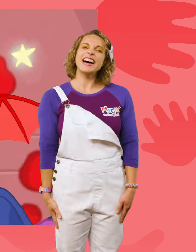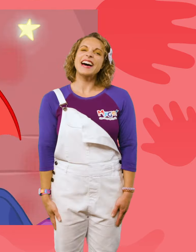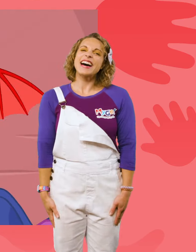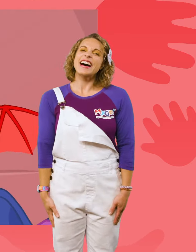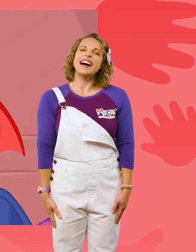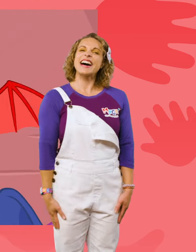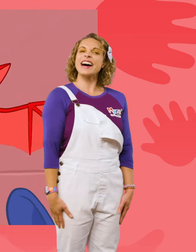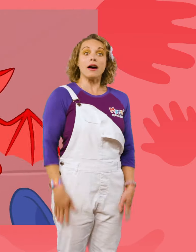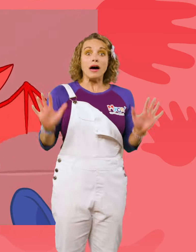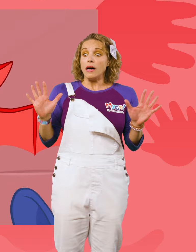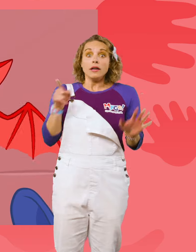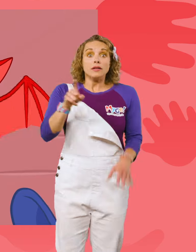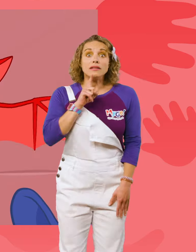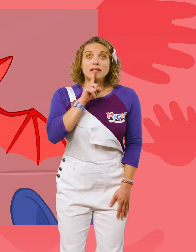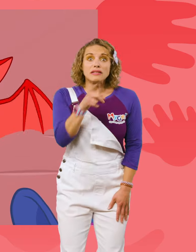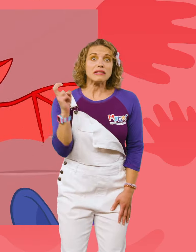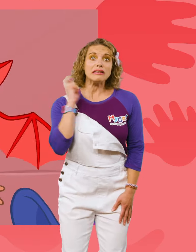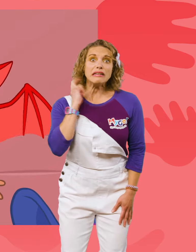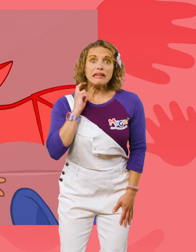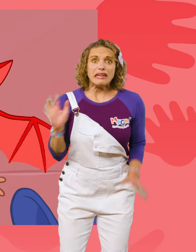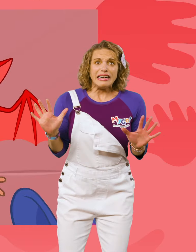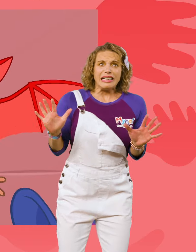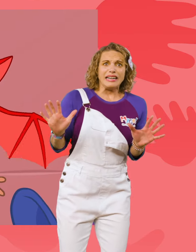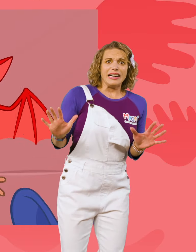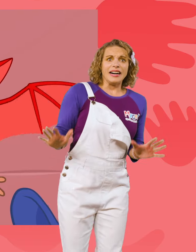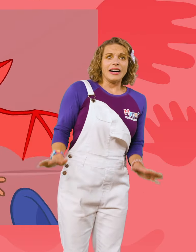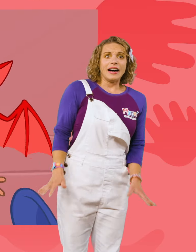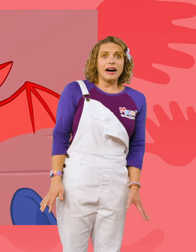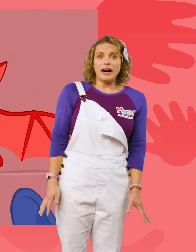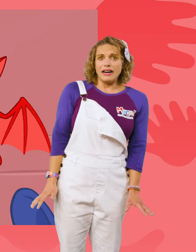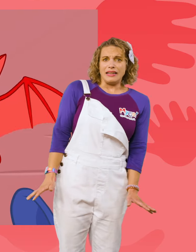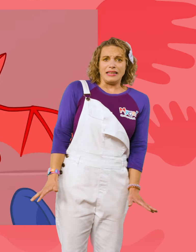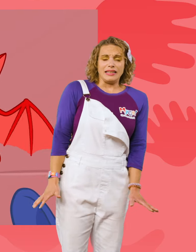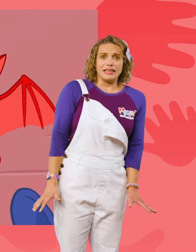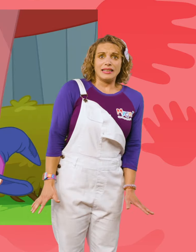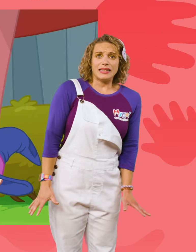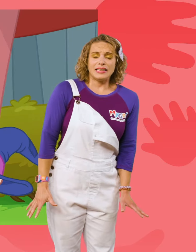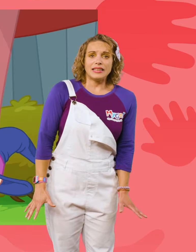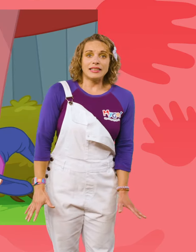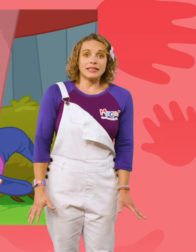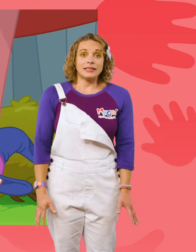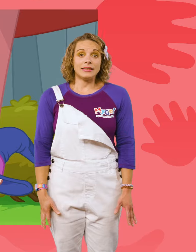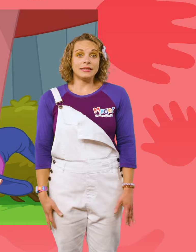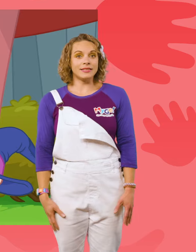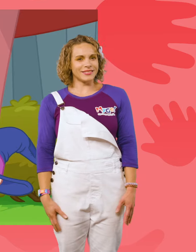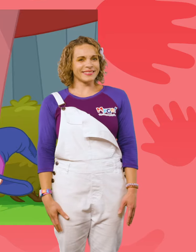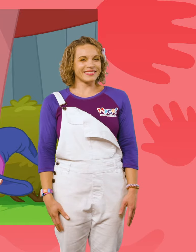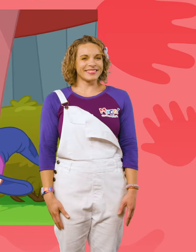Thank you! Ah, you're a real vampire. Oh, God.